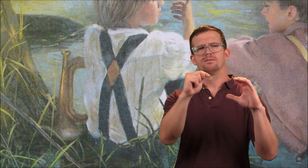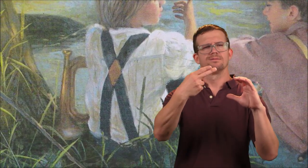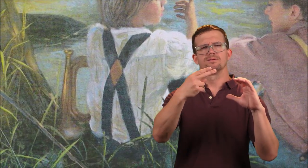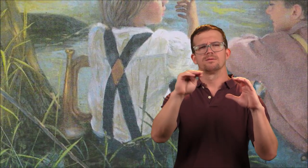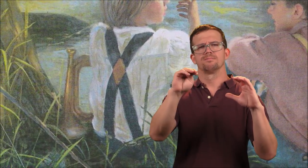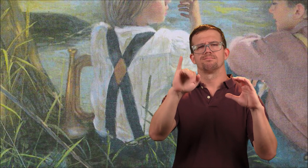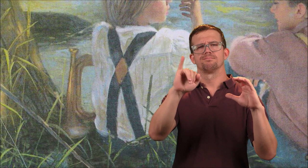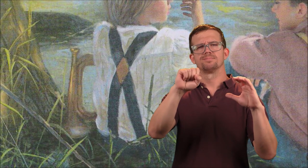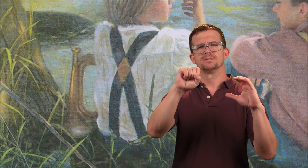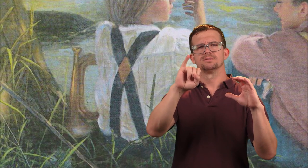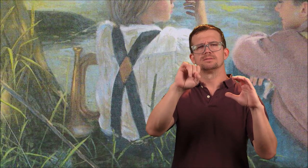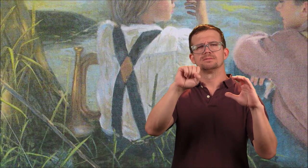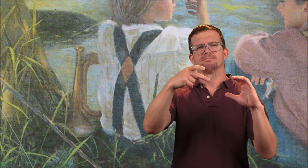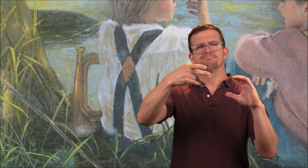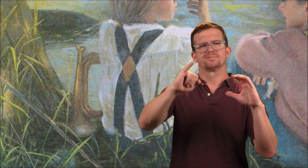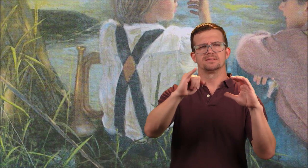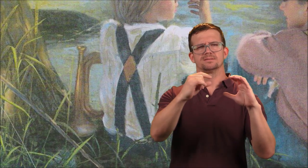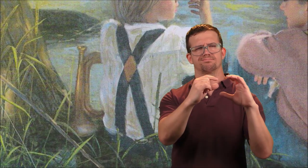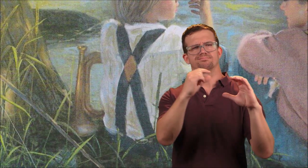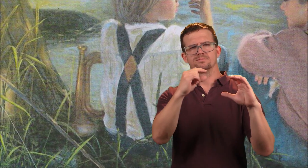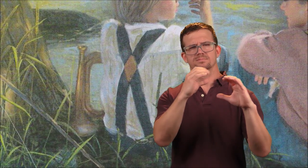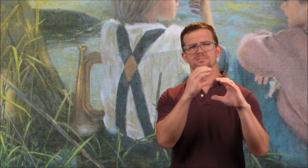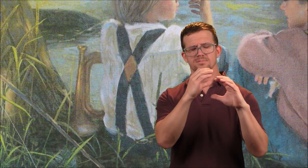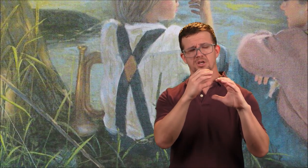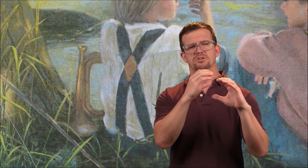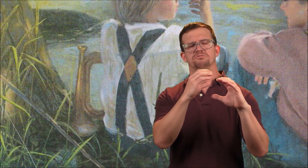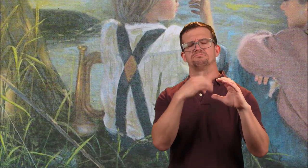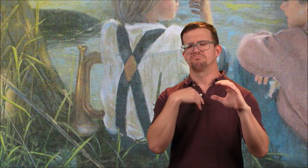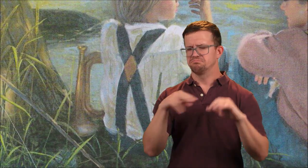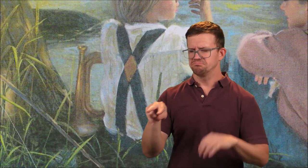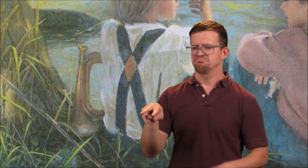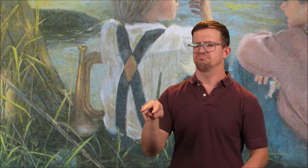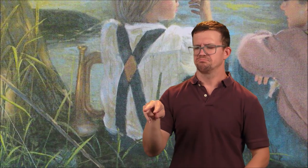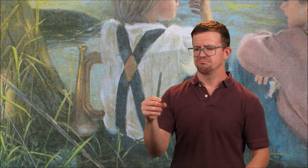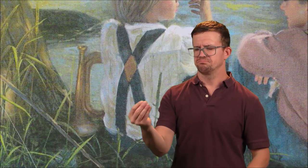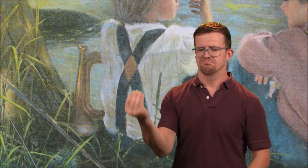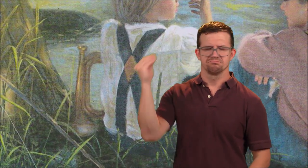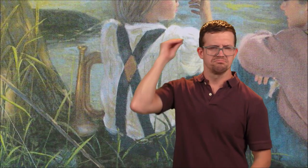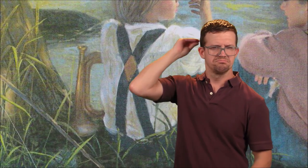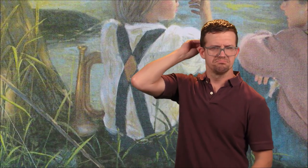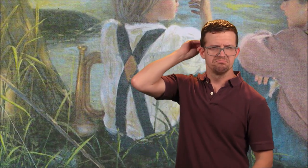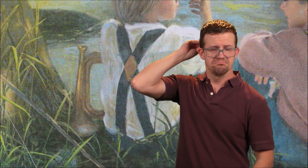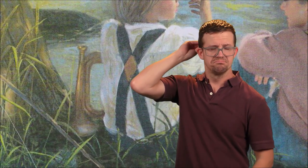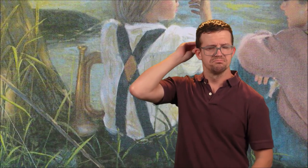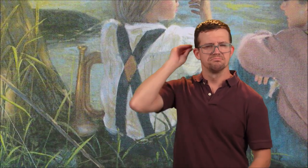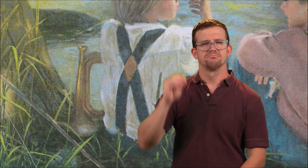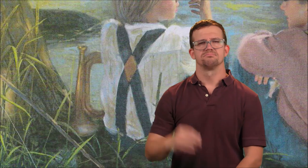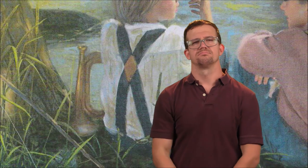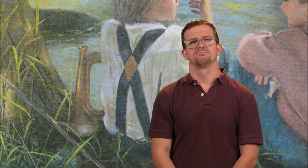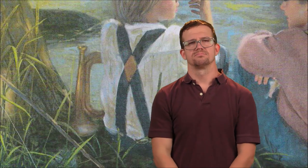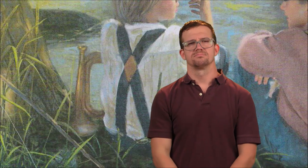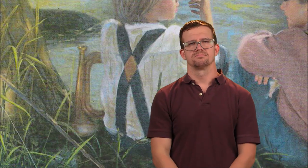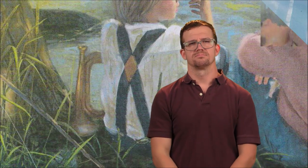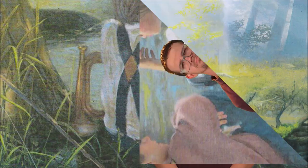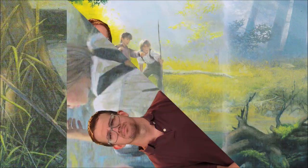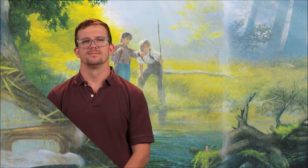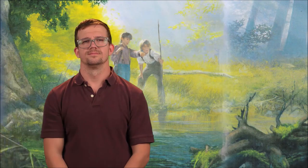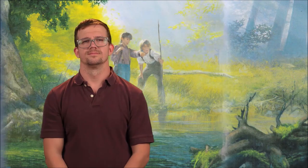noticed Orlee had scratched his name and regiment, the 11th Mississippi, on the bell of his bugle, just in